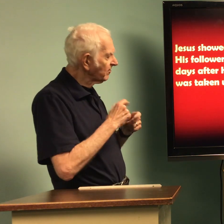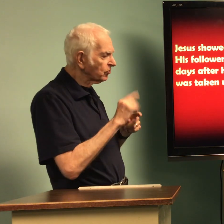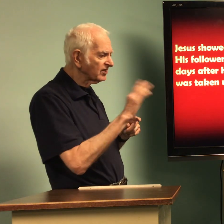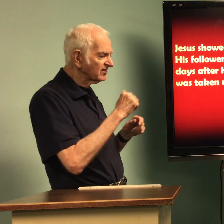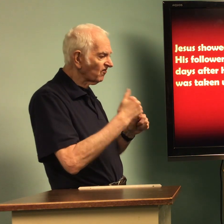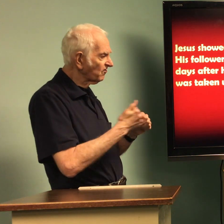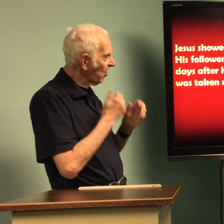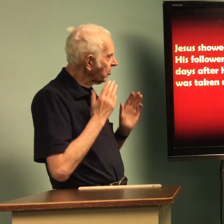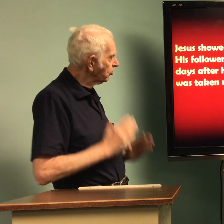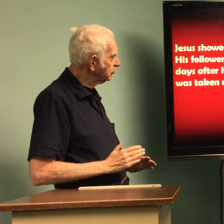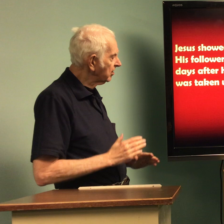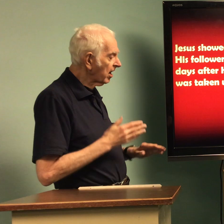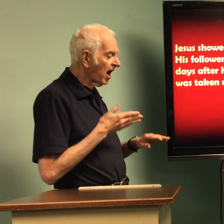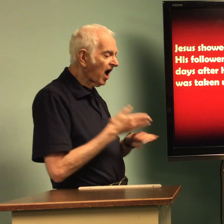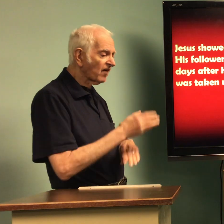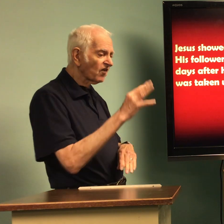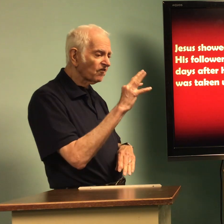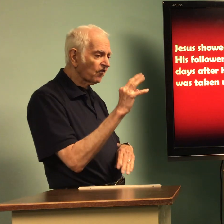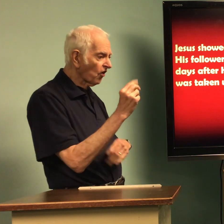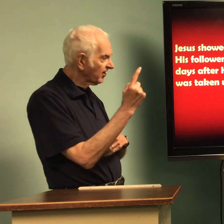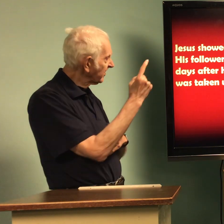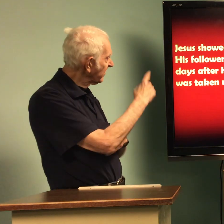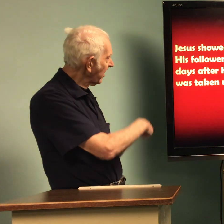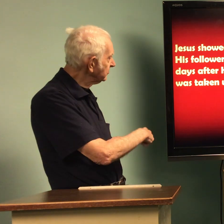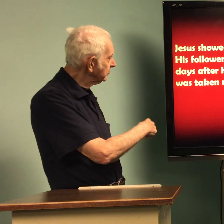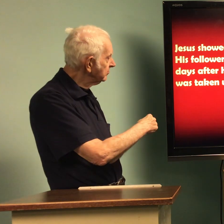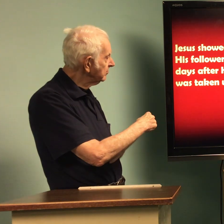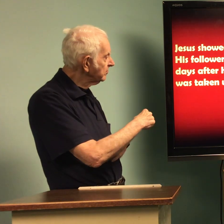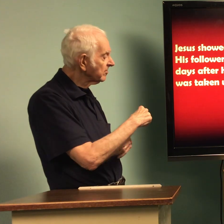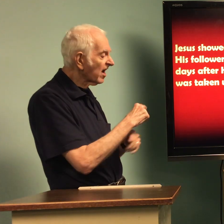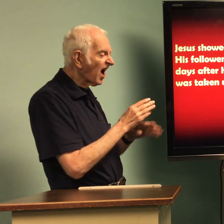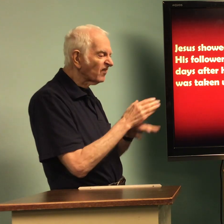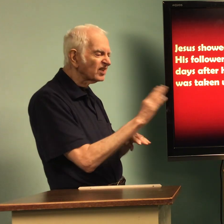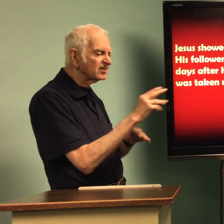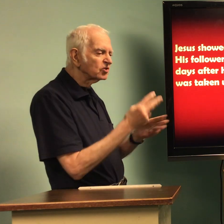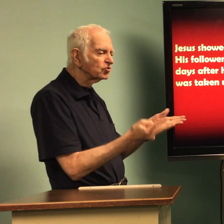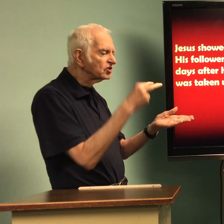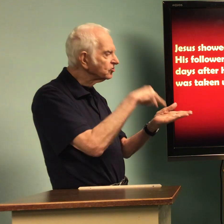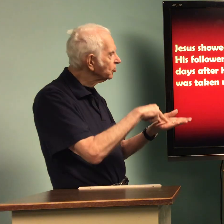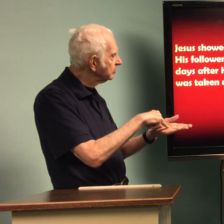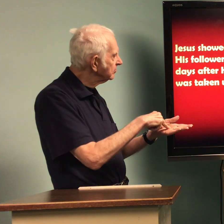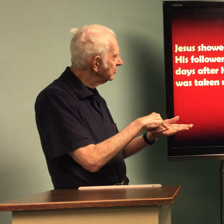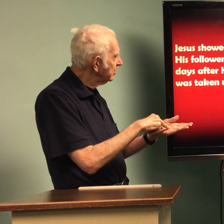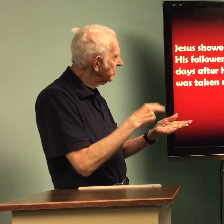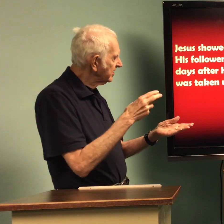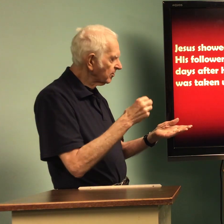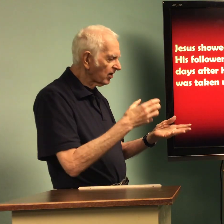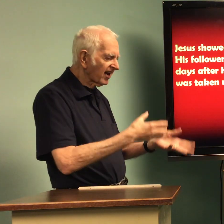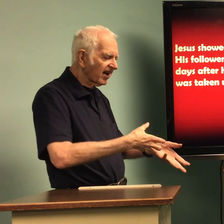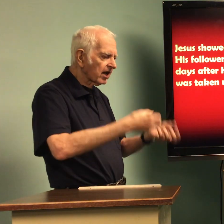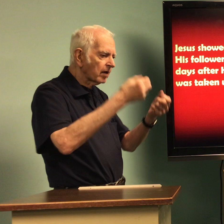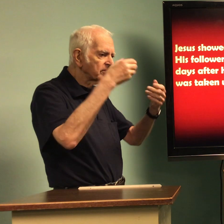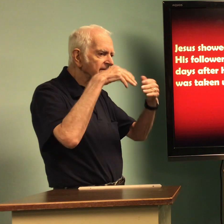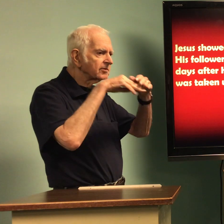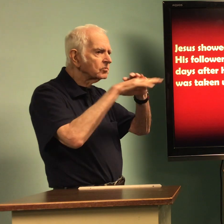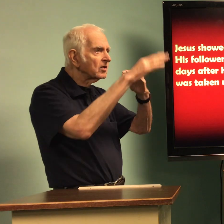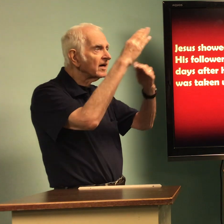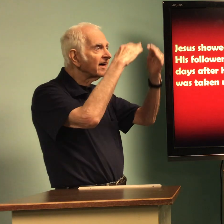Jesus showed himself alive to his followers. After 40 days, after his resurrection, he was taken up